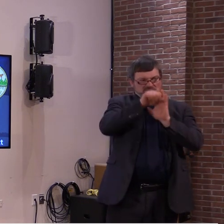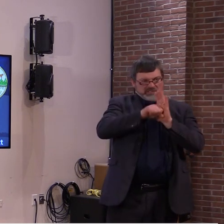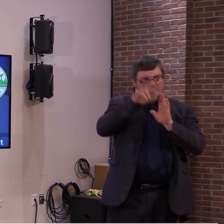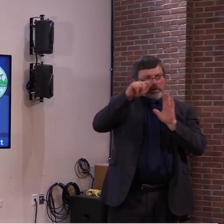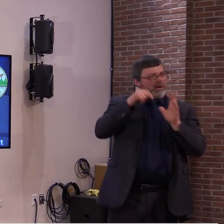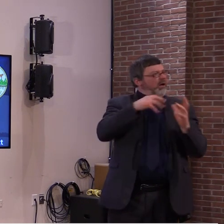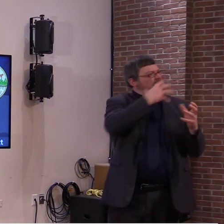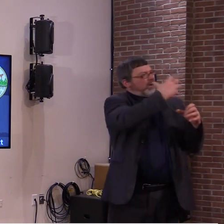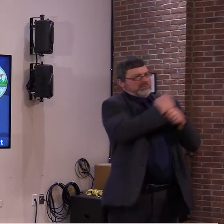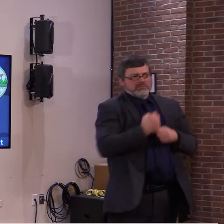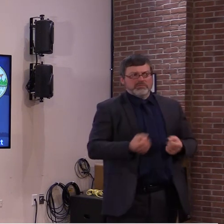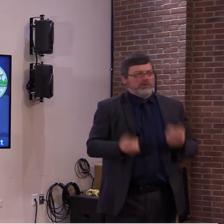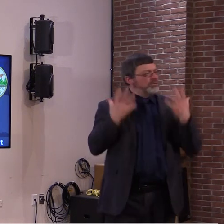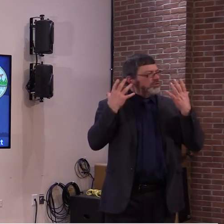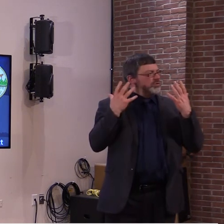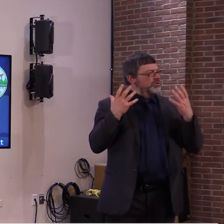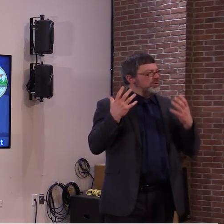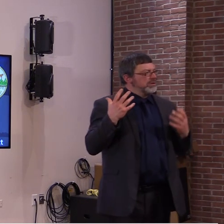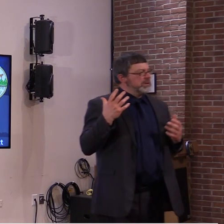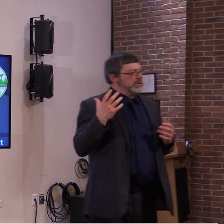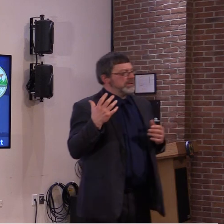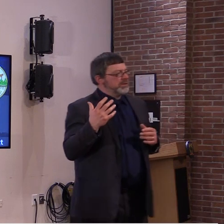person.